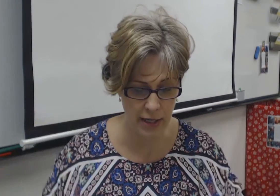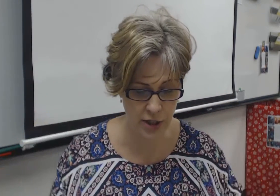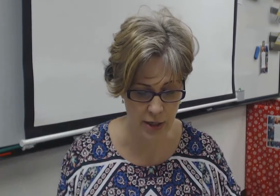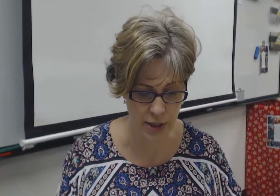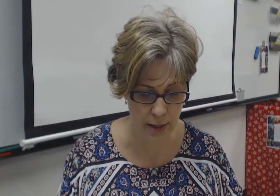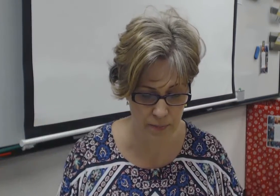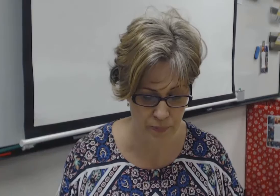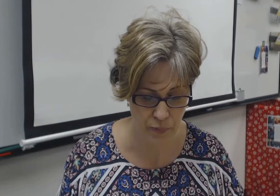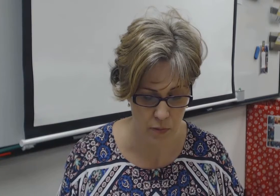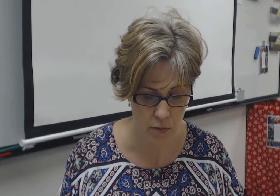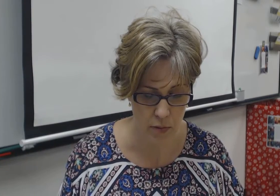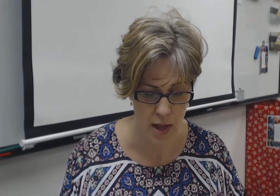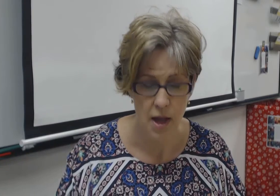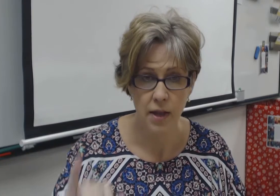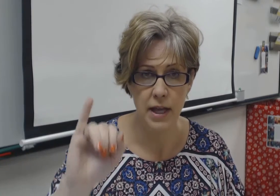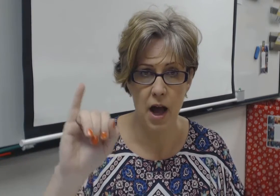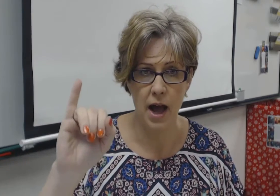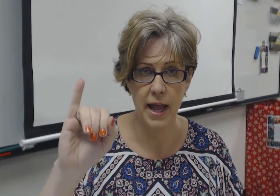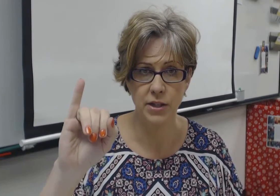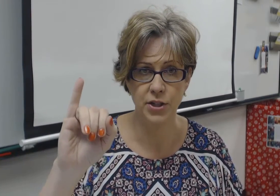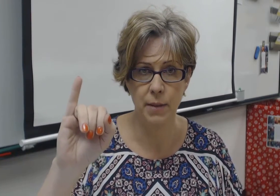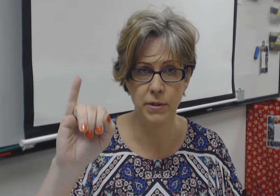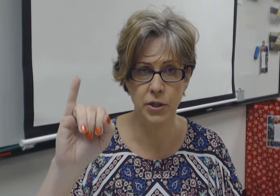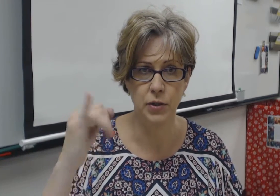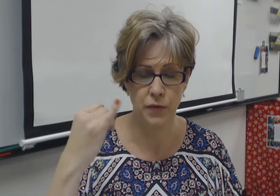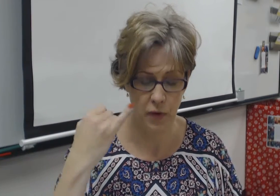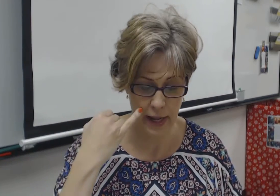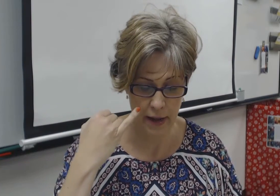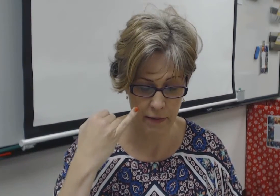H hand shape. The I hand shape is used for if,